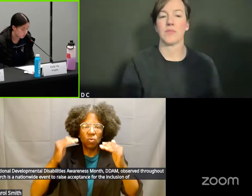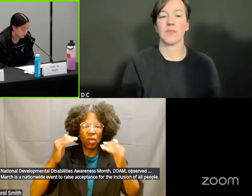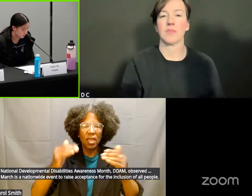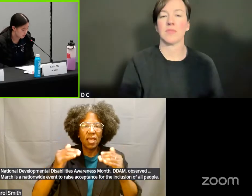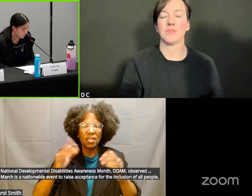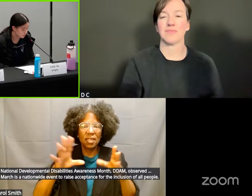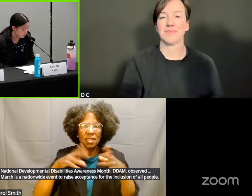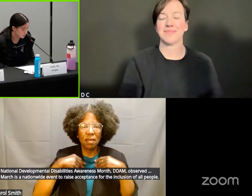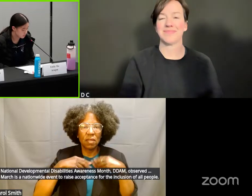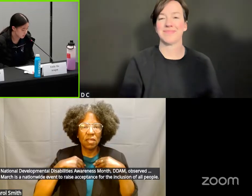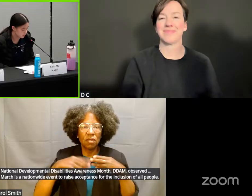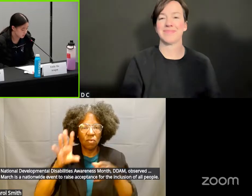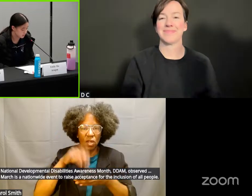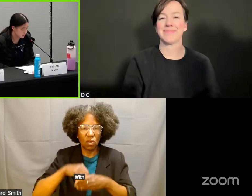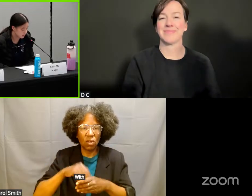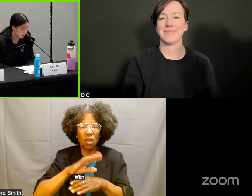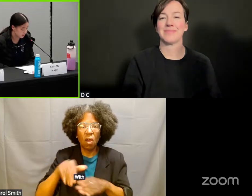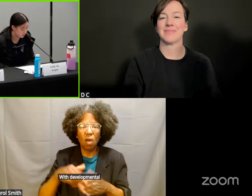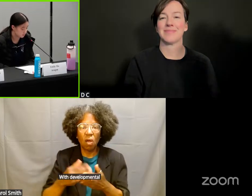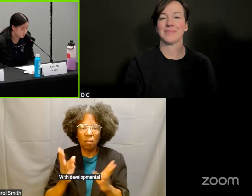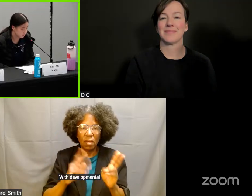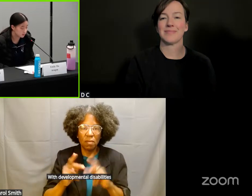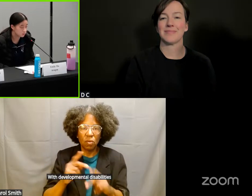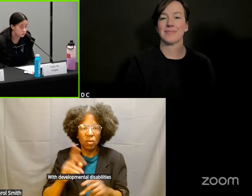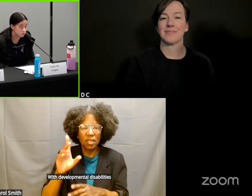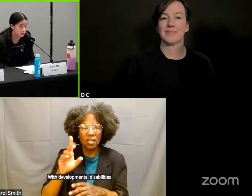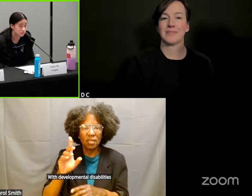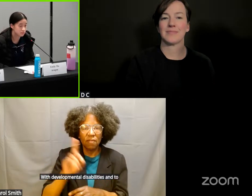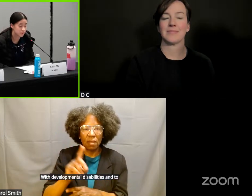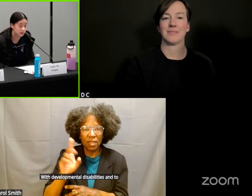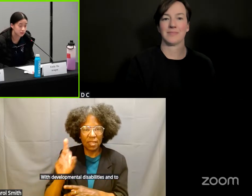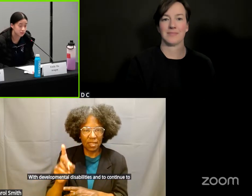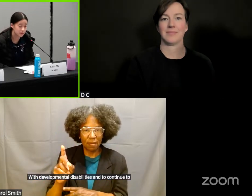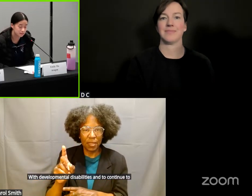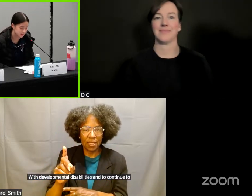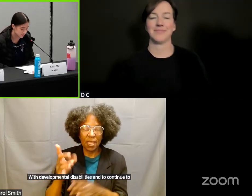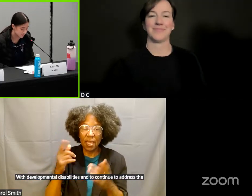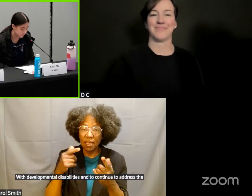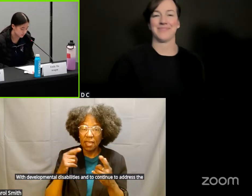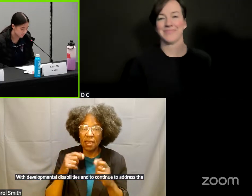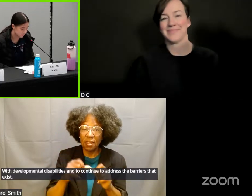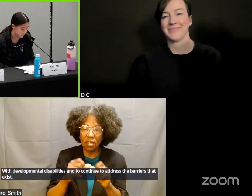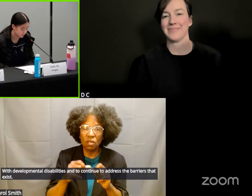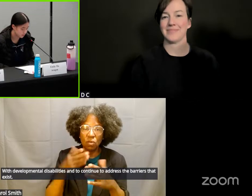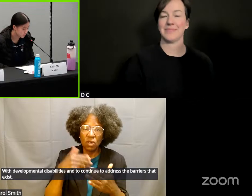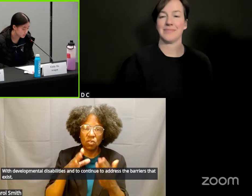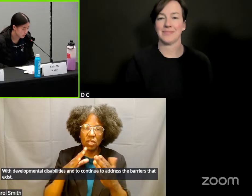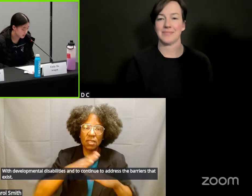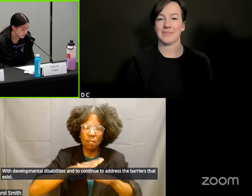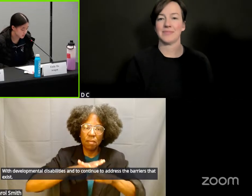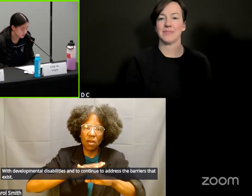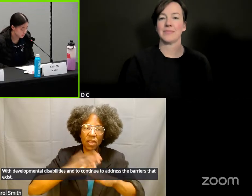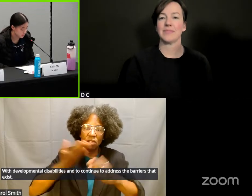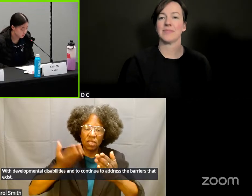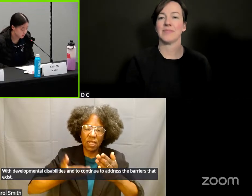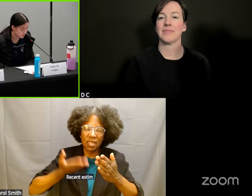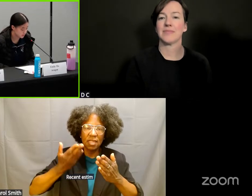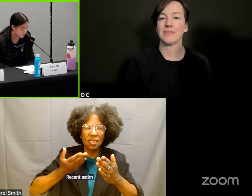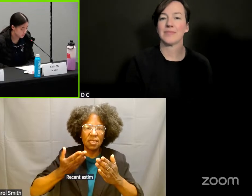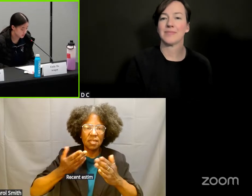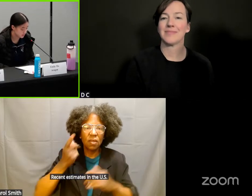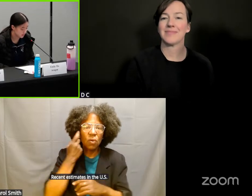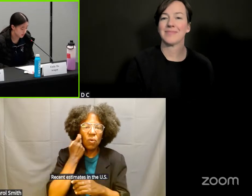with developmental disabilities and to continue to address the barriers that exist. Recent estimates in the